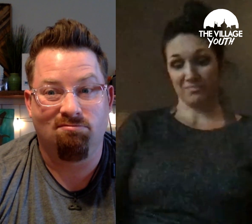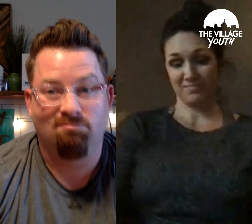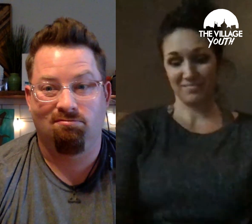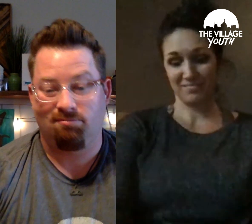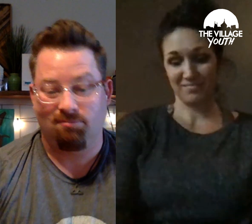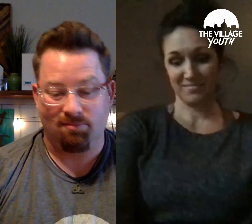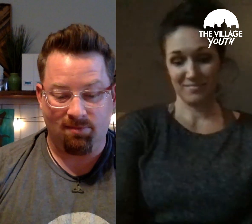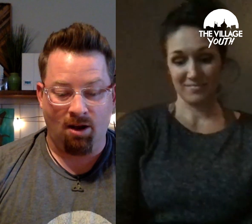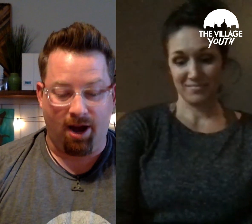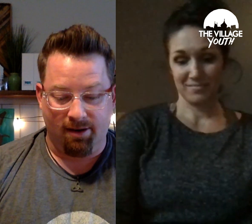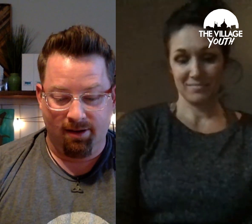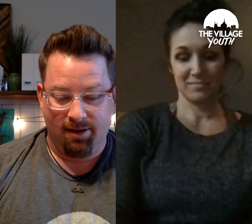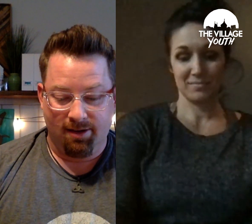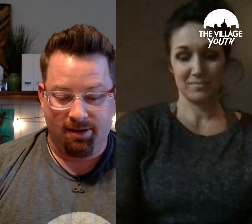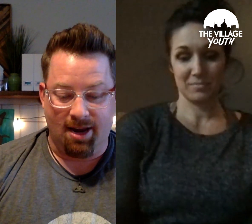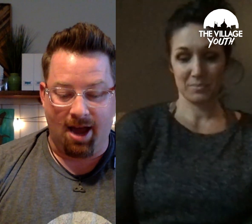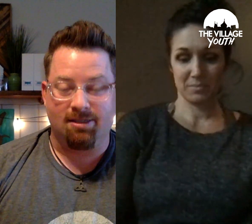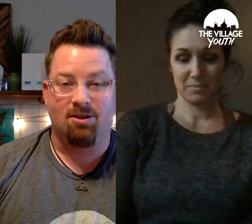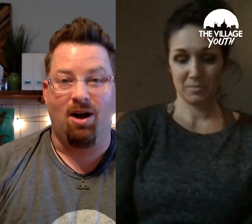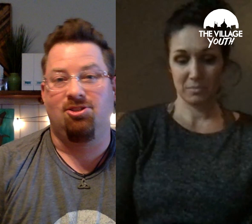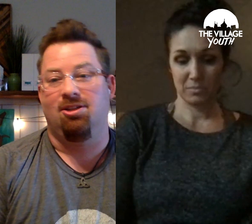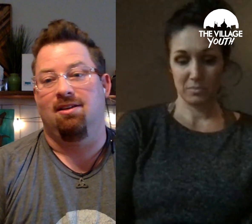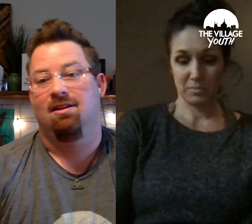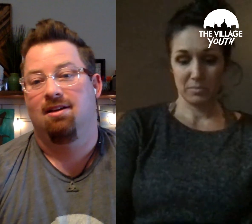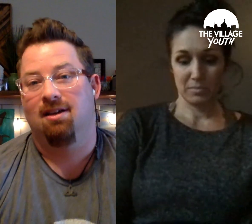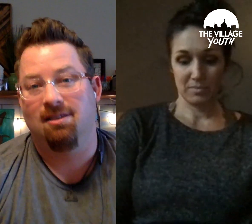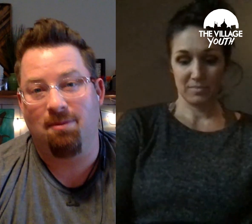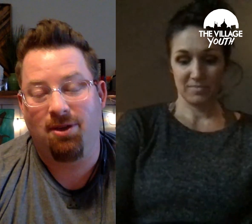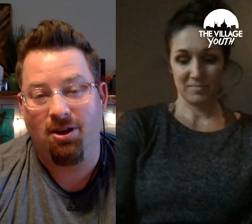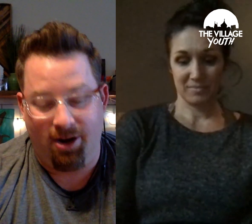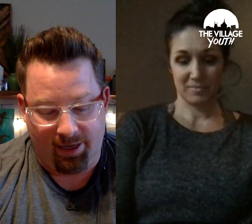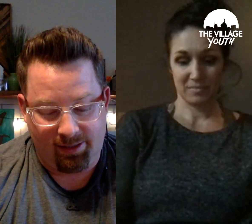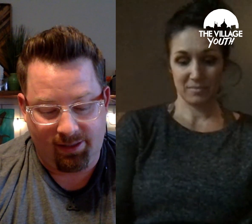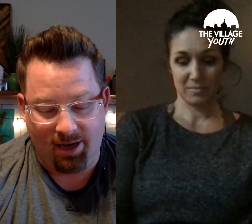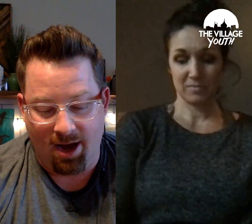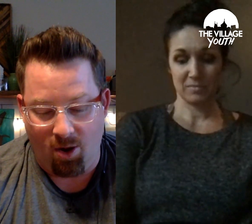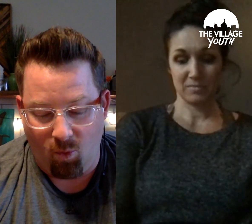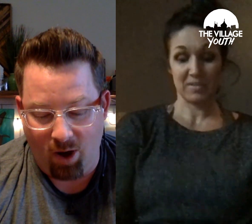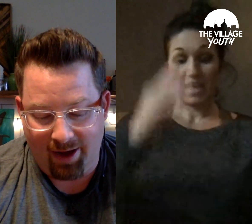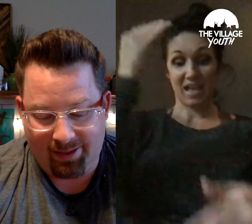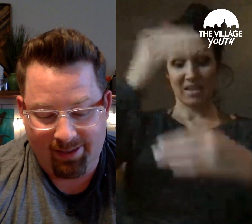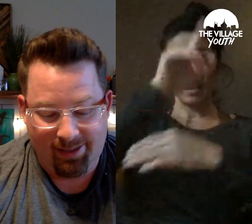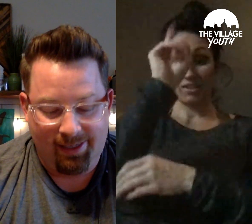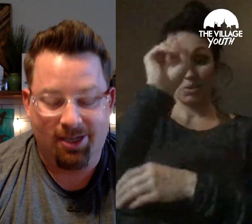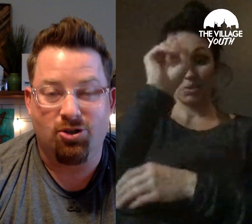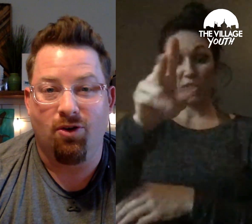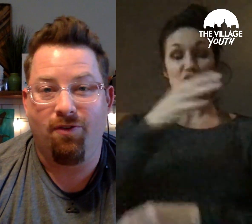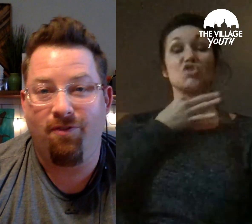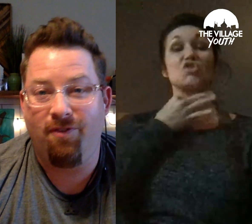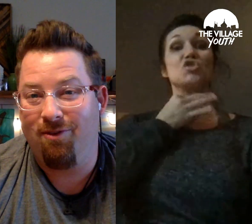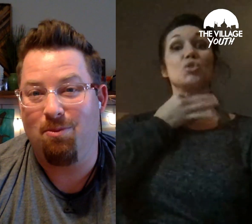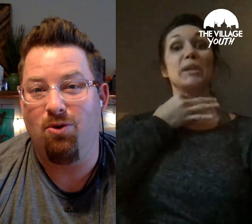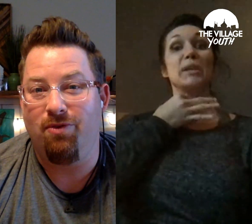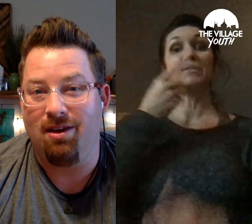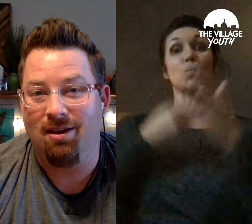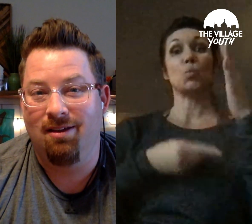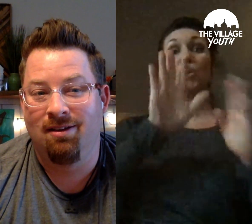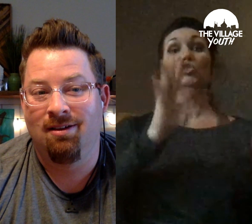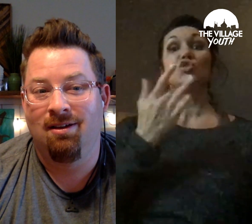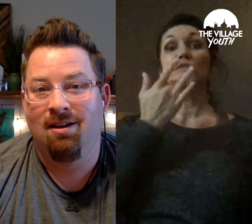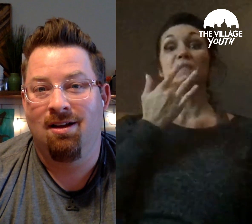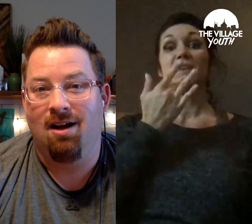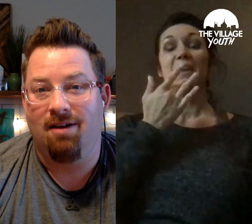see. All right, next question, because I'm curious. What is your favorite